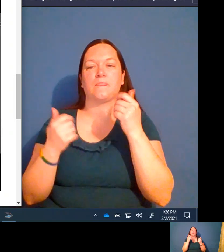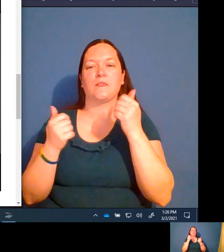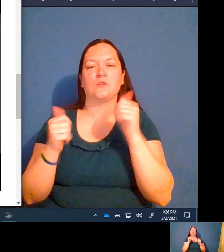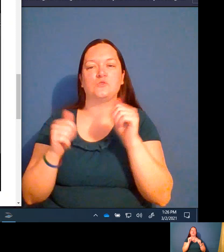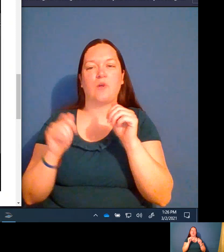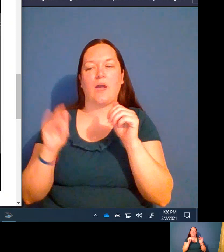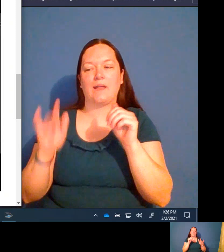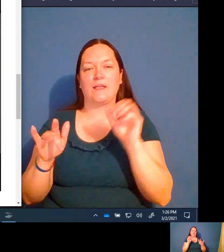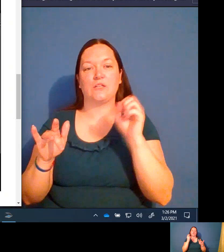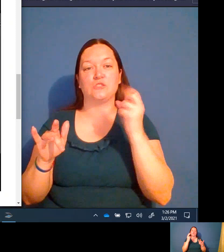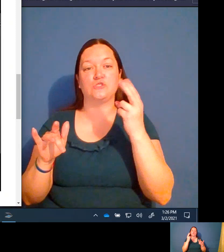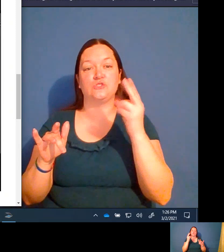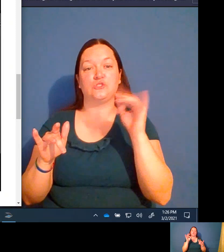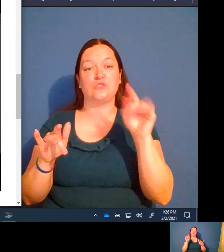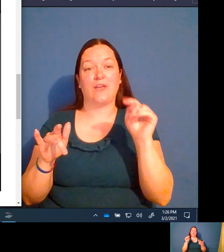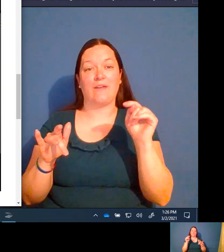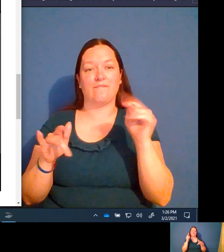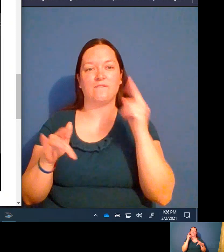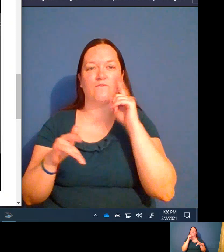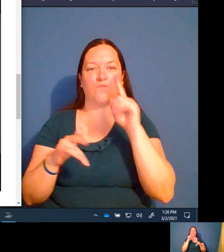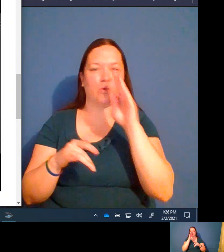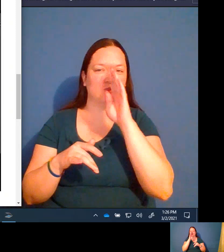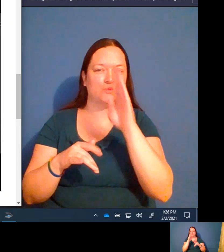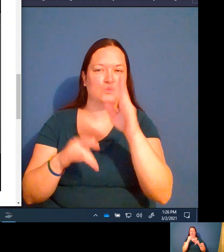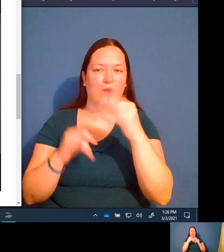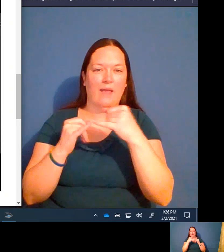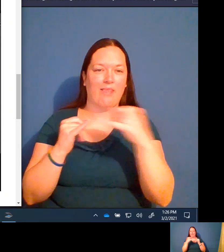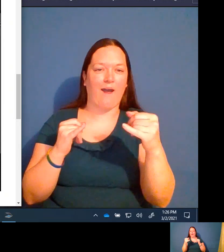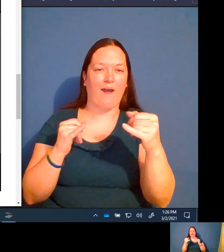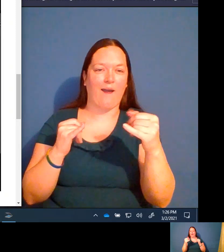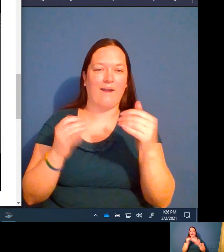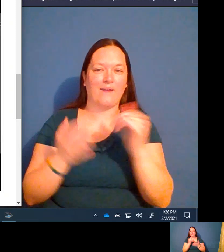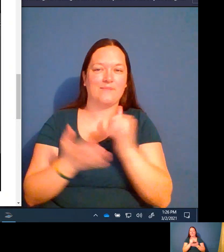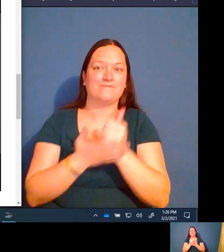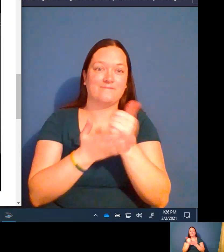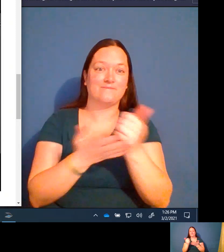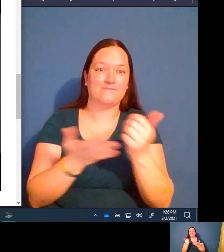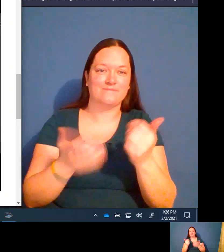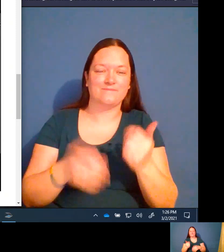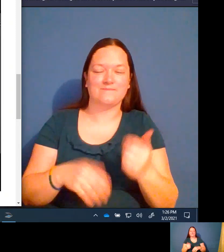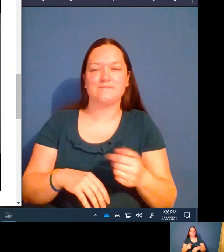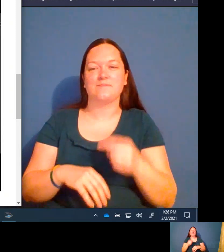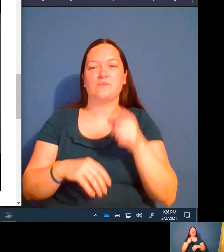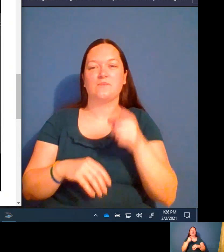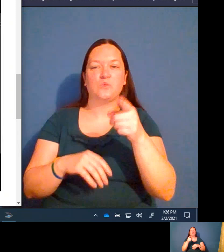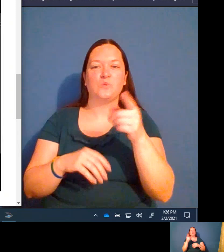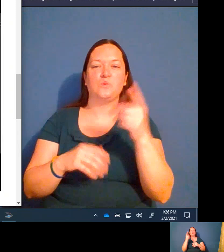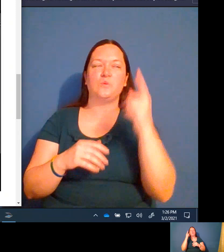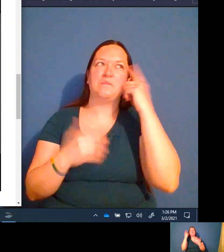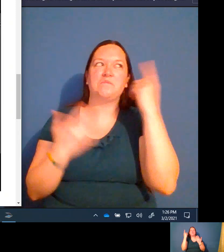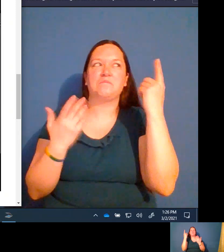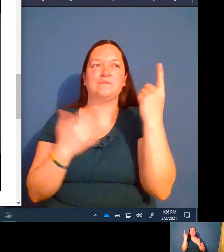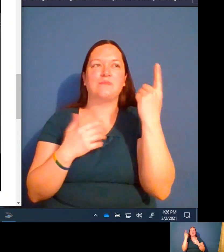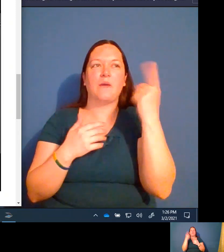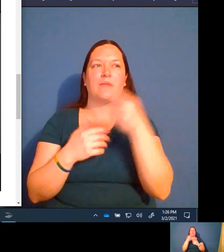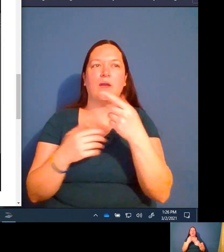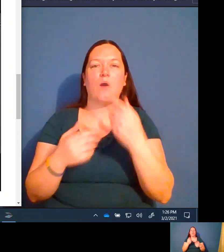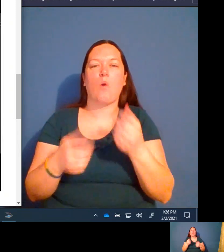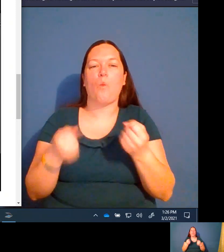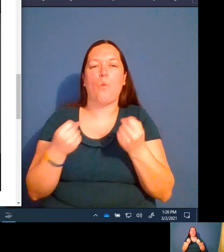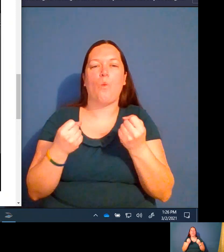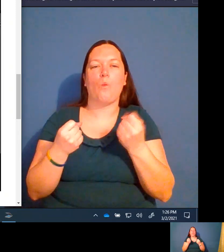and dragging to create a straight line on the heart. I'd like to see you guys try to find something for him to hold in his hands. I think that'd be